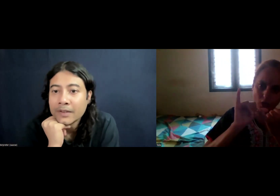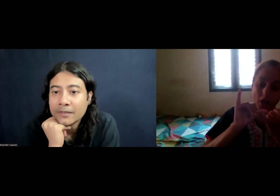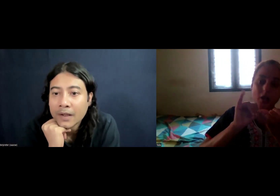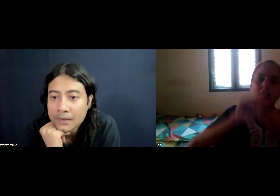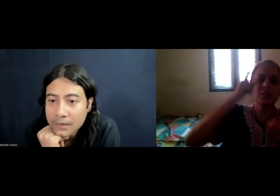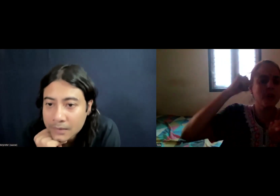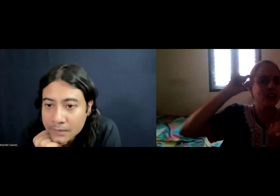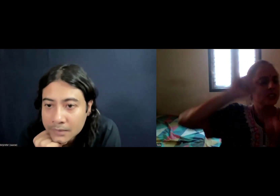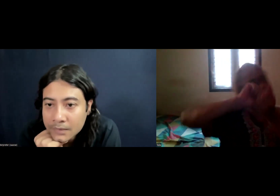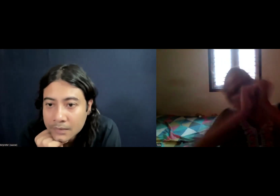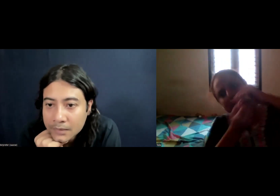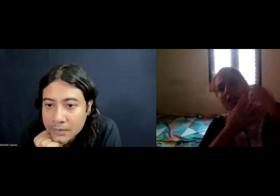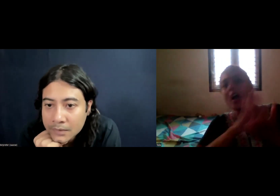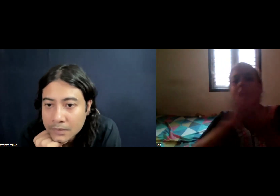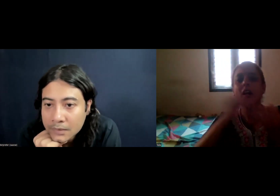my friend's father,